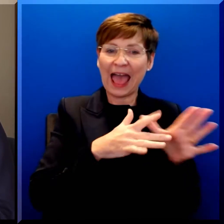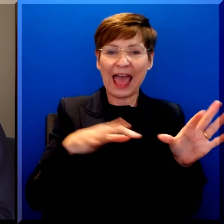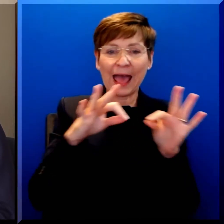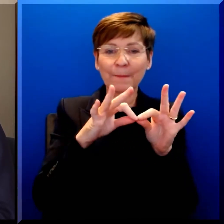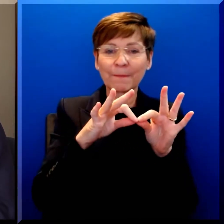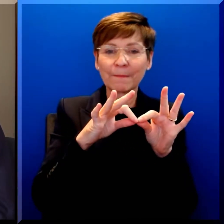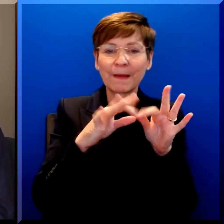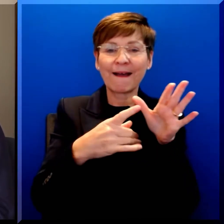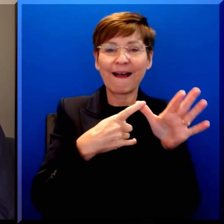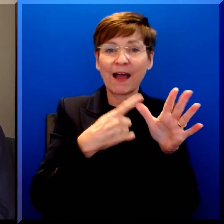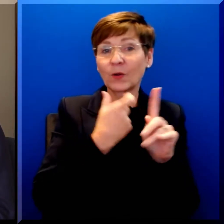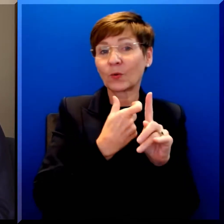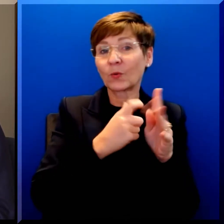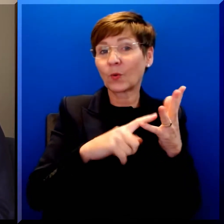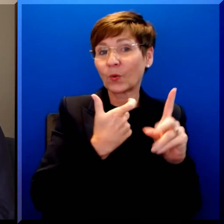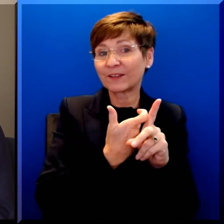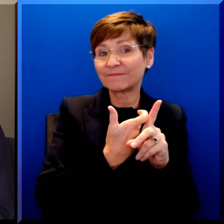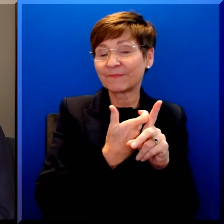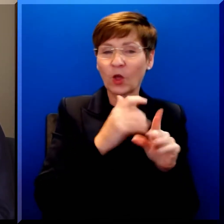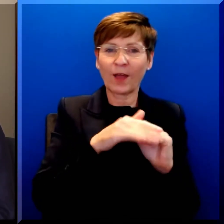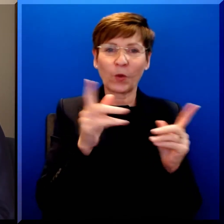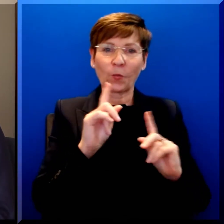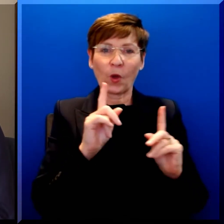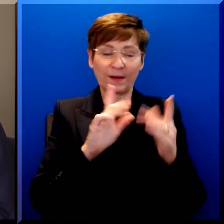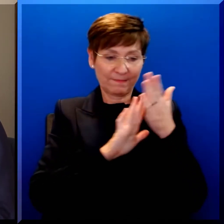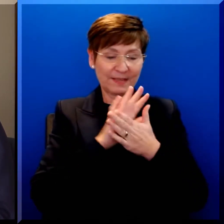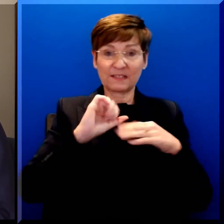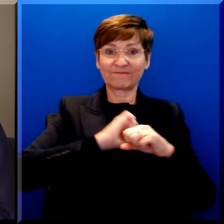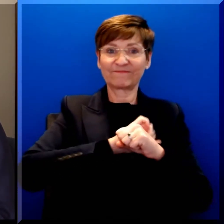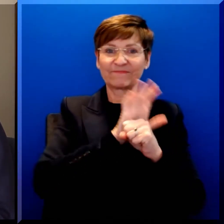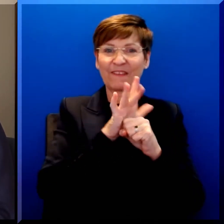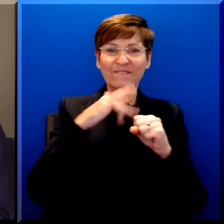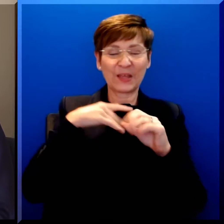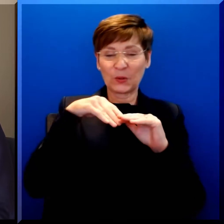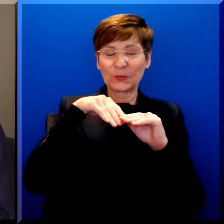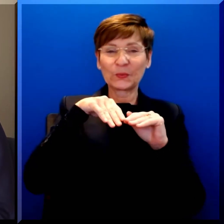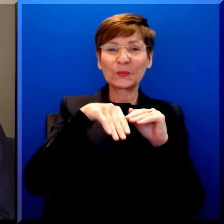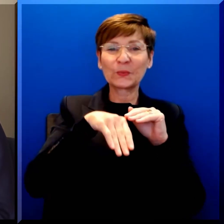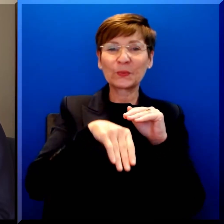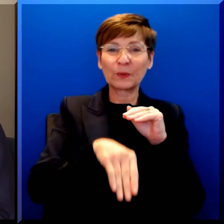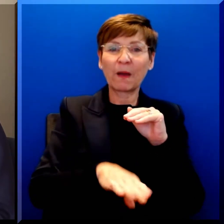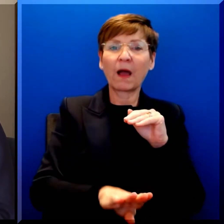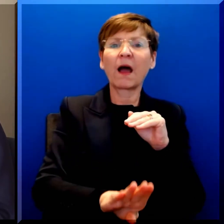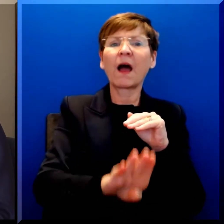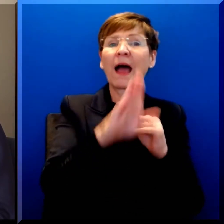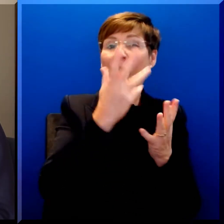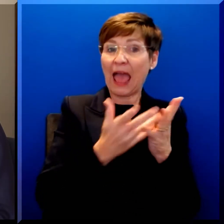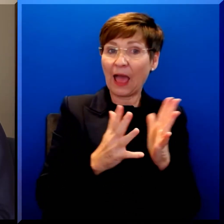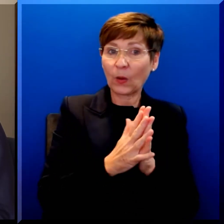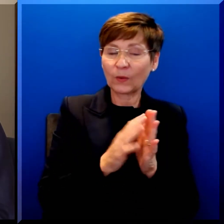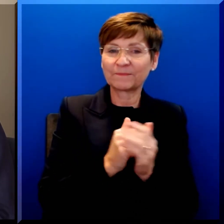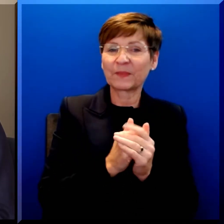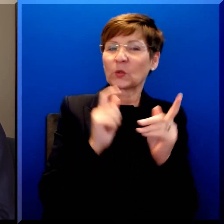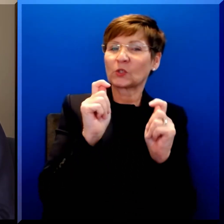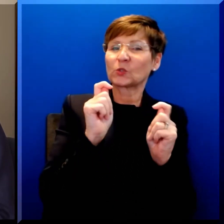book of Habakkuk. The theme is around surviving the dip that we are currently in. We will be crossing over to Liquid